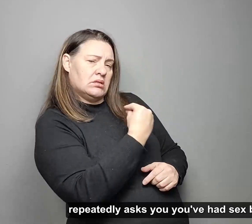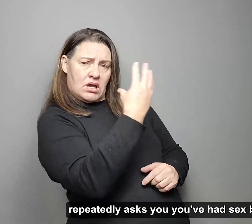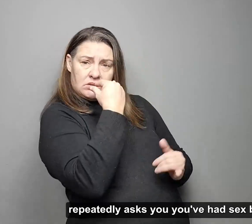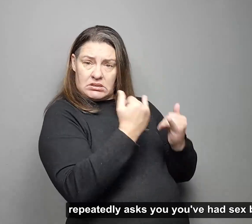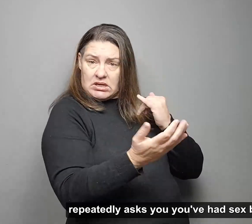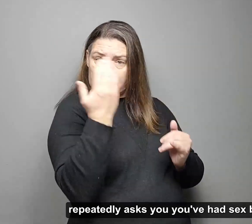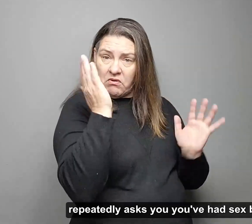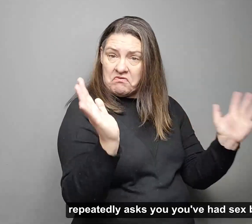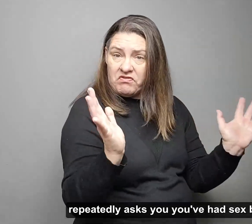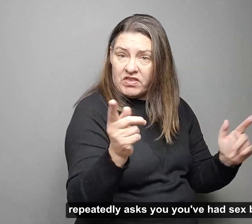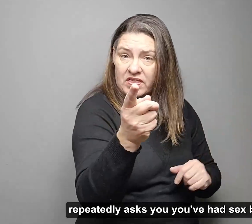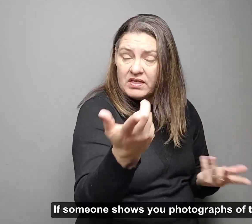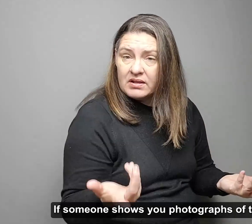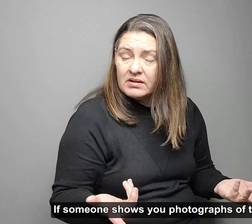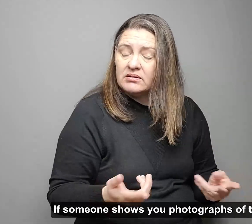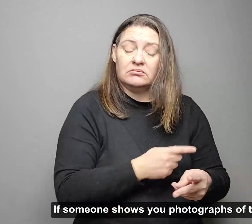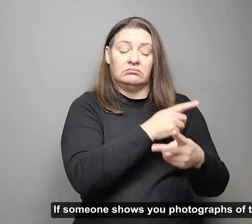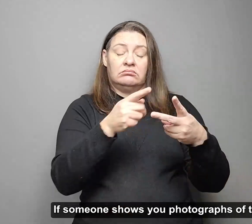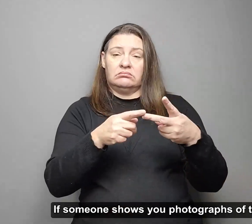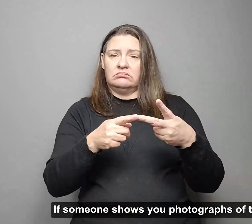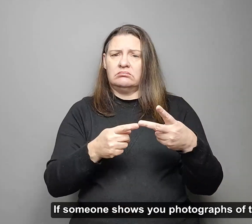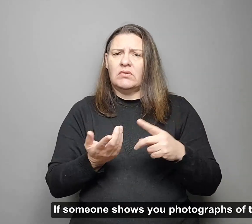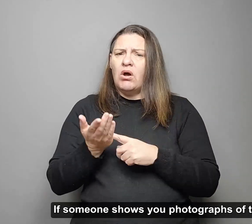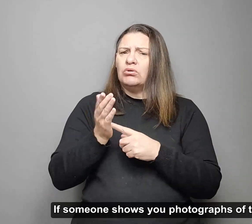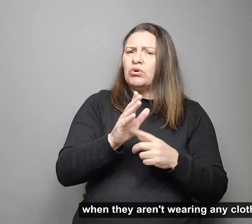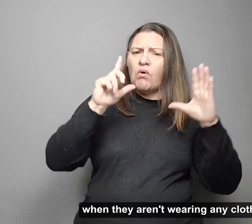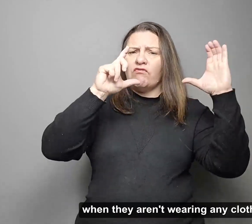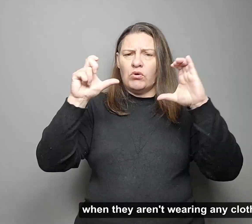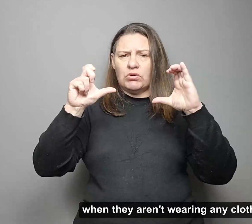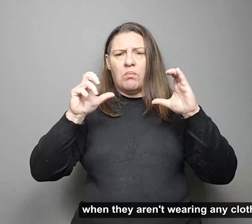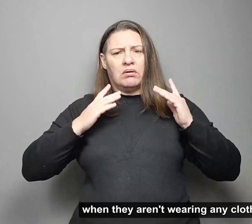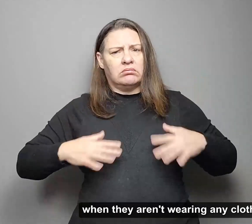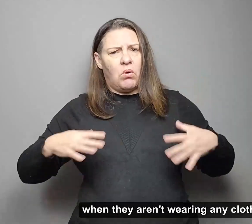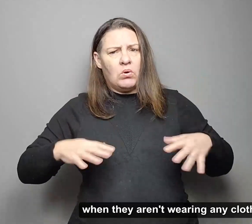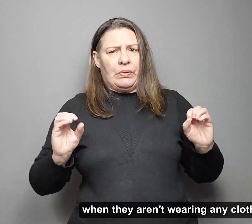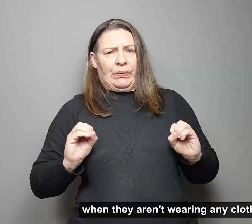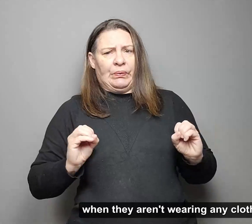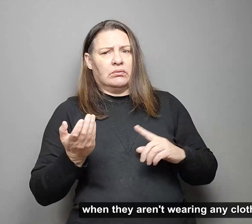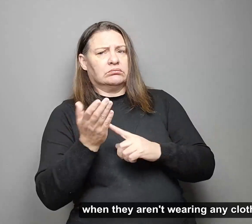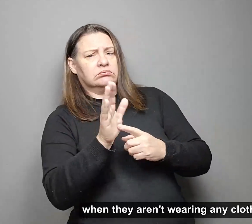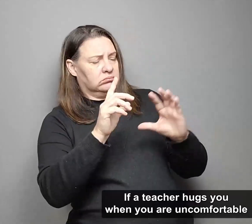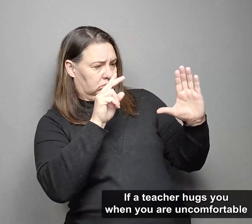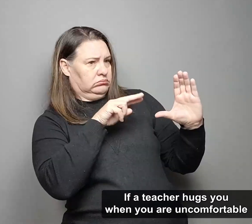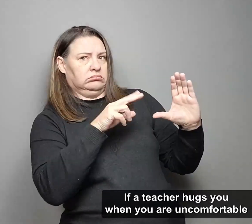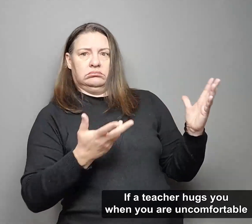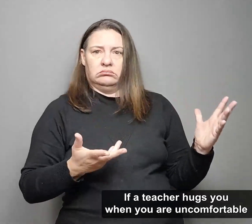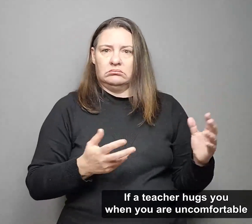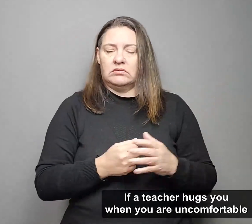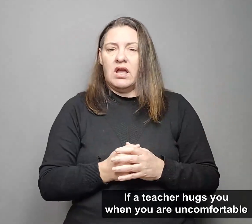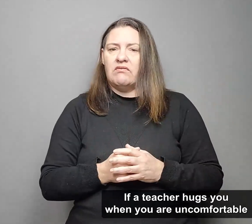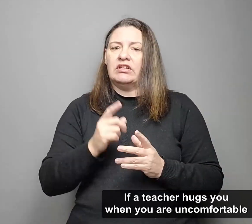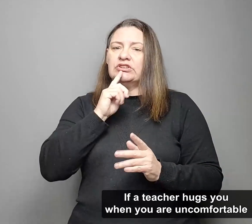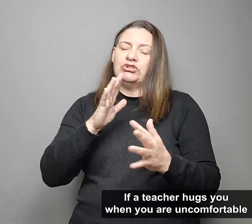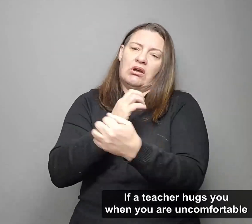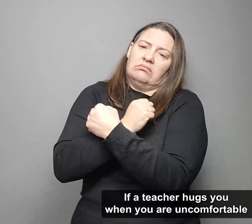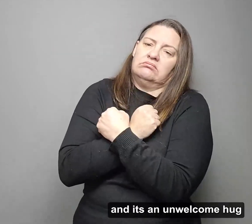sex before. If someone shows you photographs of their body when they aren't wearing any clothes. If a teacher hugs you when you